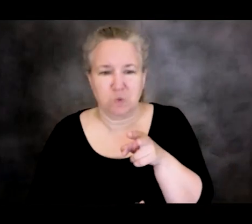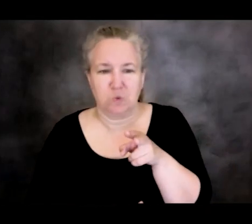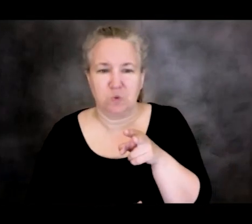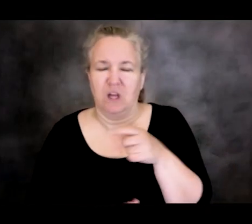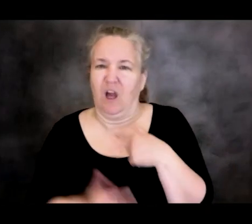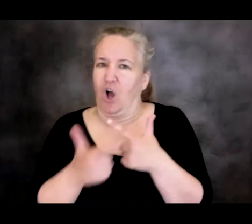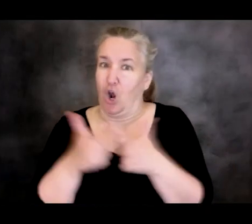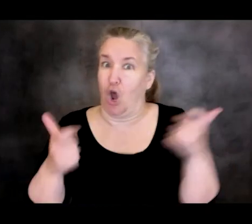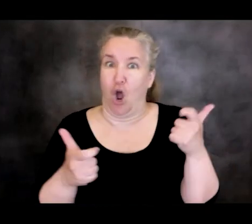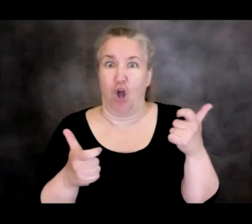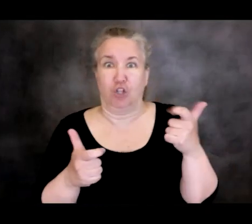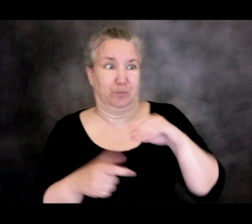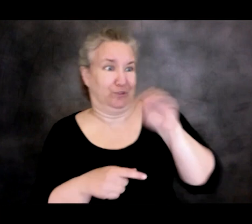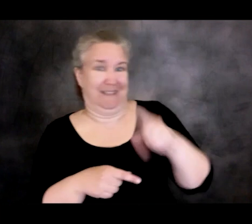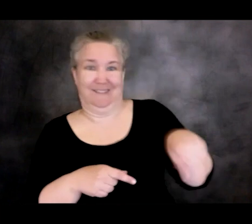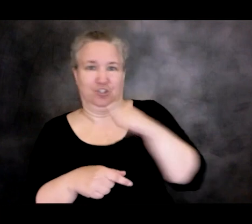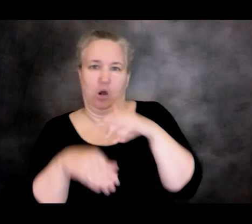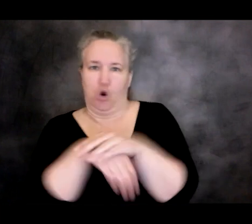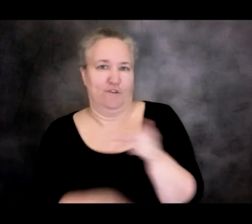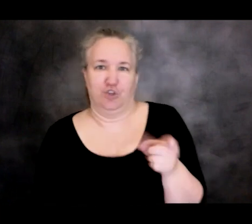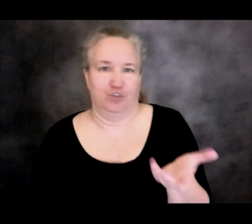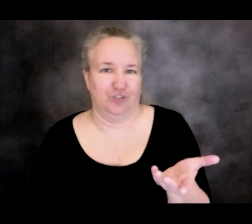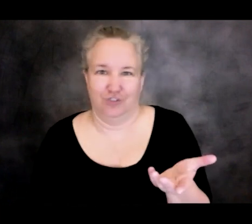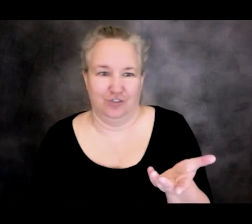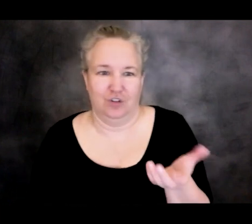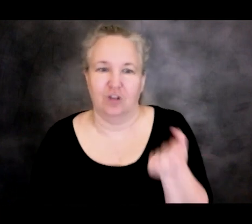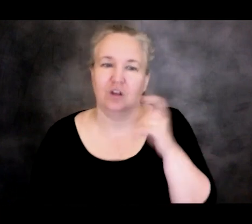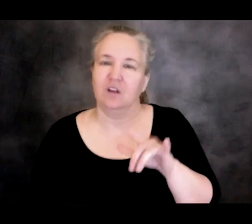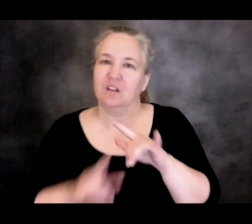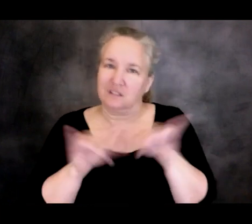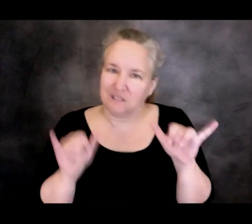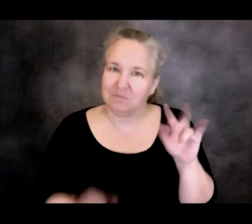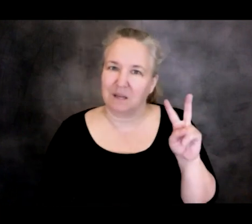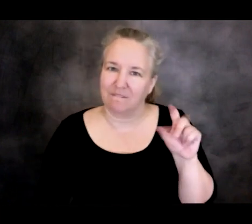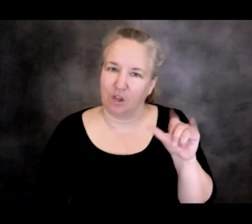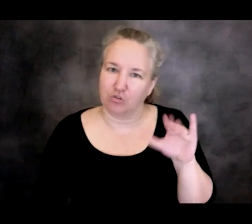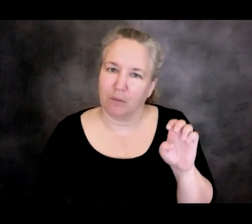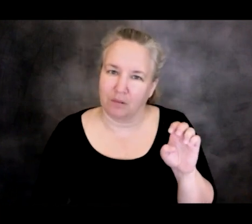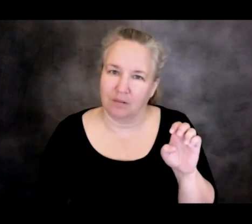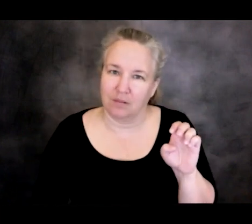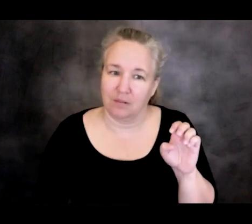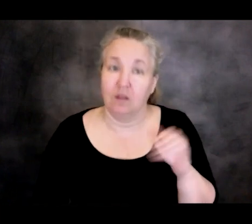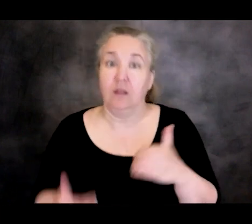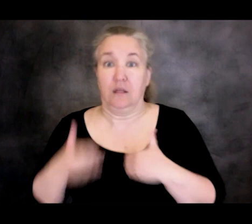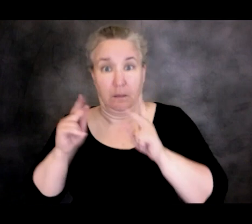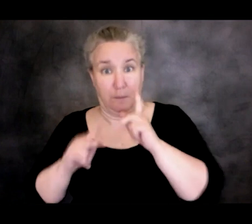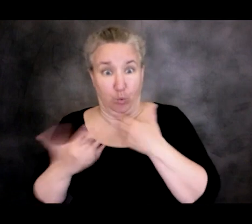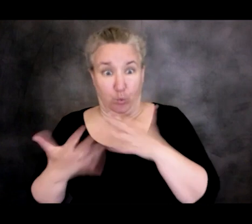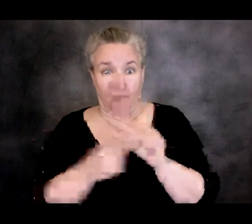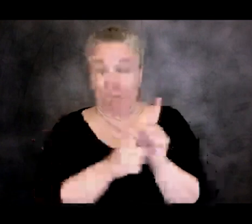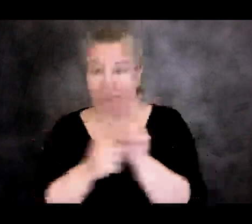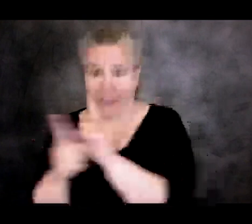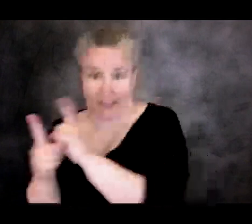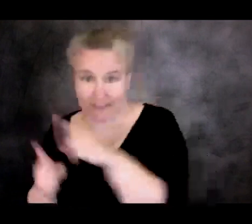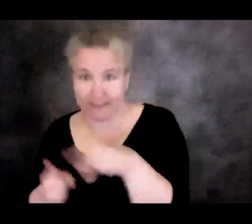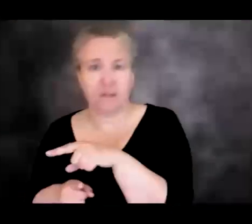that is not covered, but is also vulnerable, and that the young people that we've met,